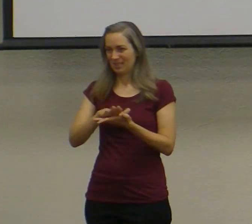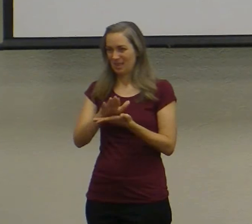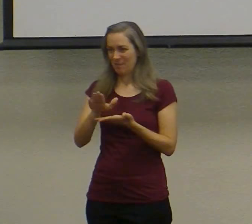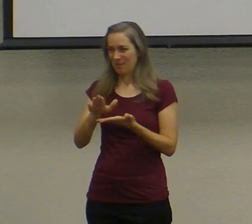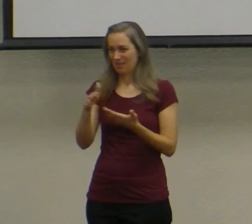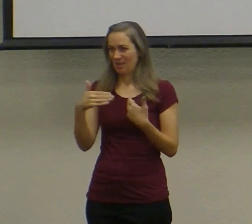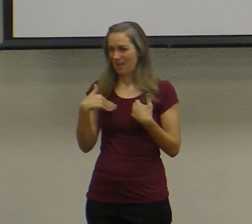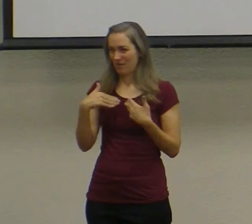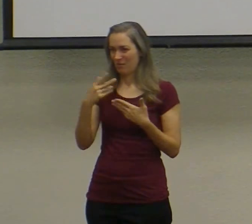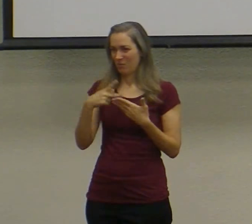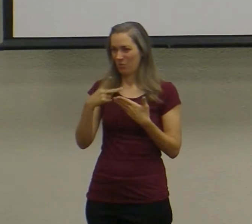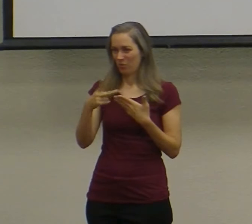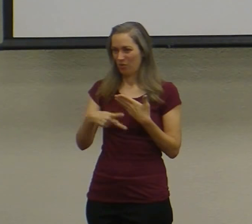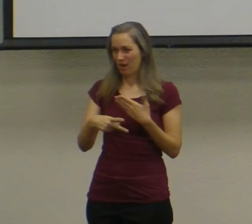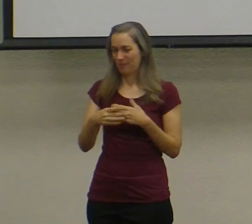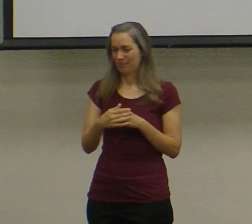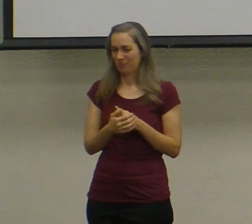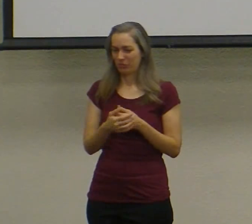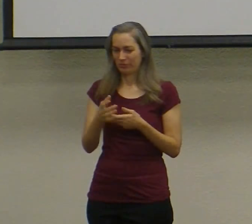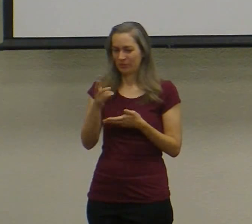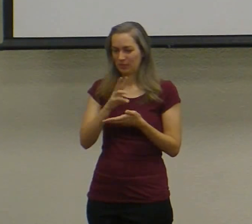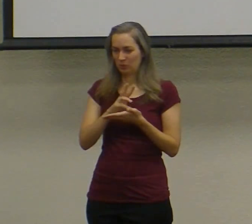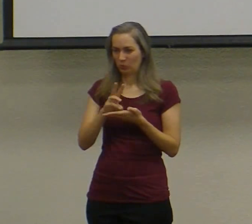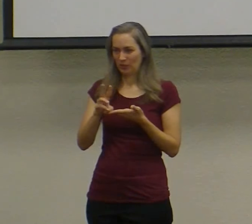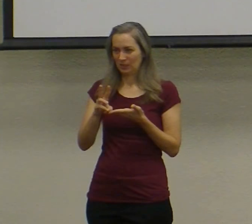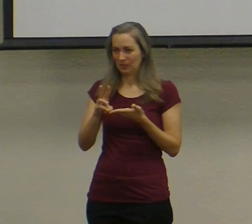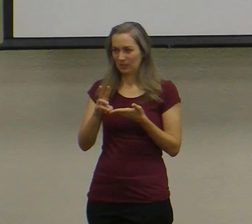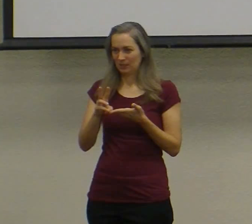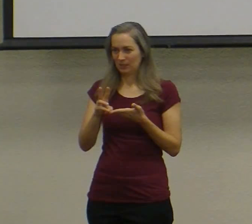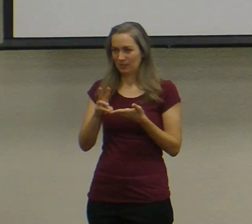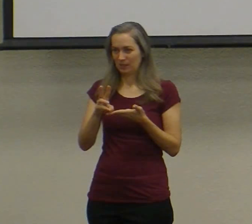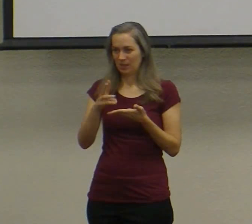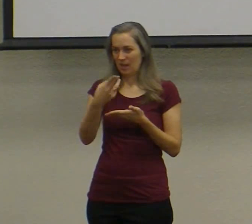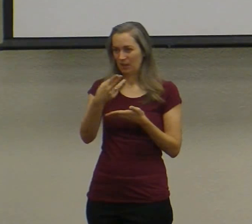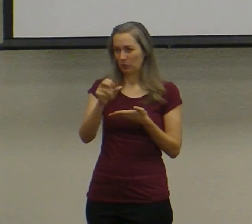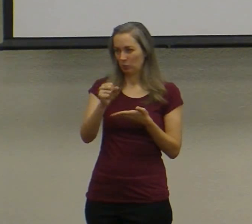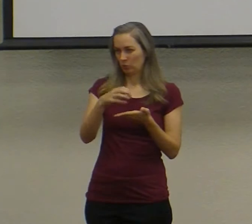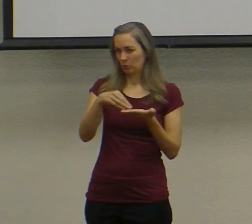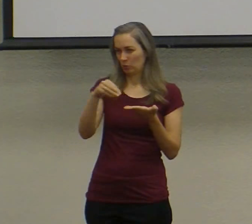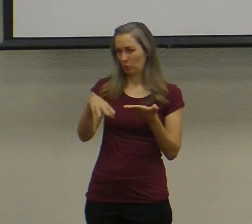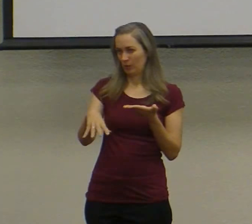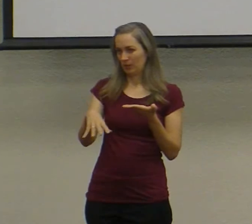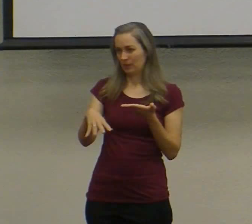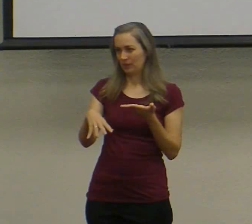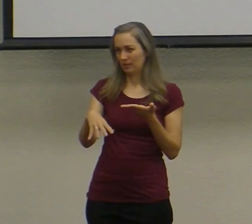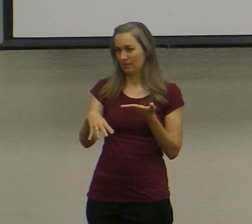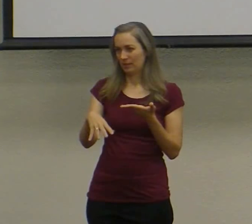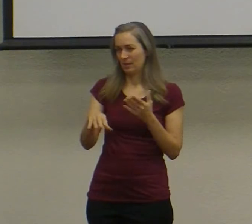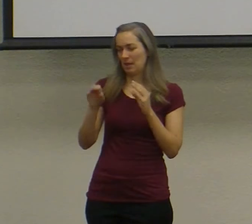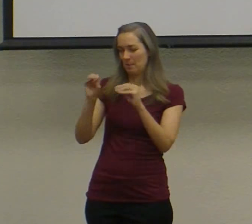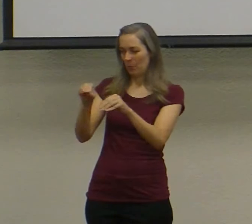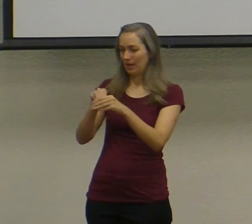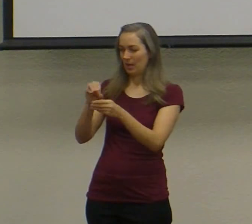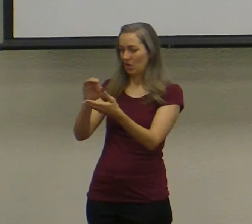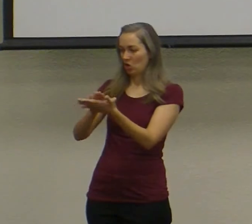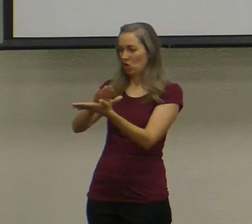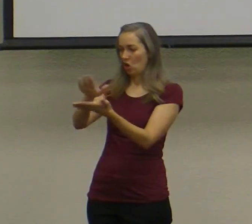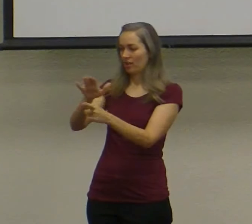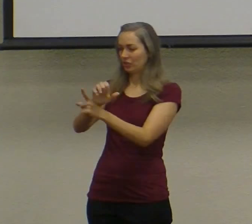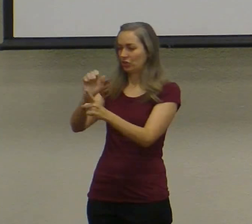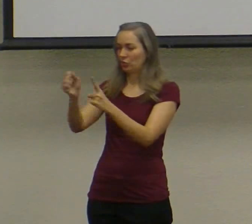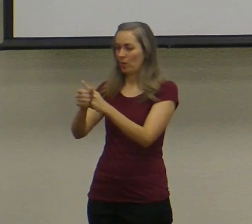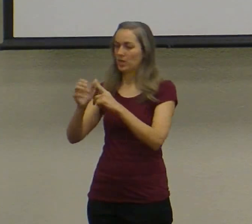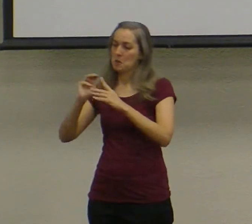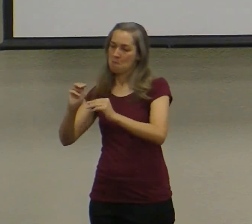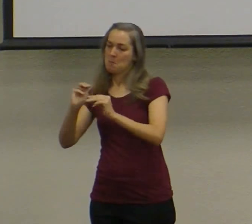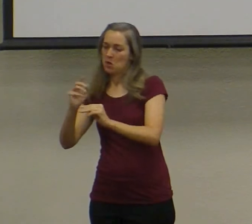program where for 6 weeks they take students in high school and they put them in college atmospheres, right? It's all about